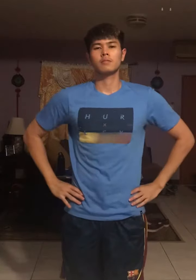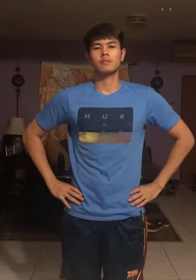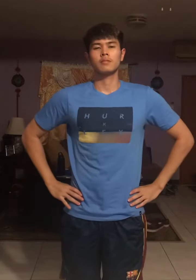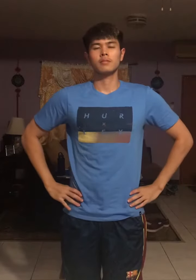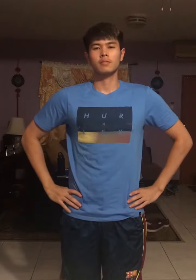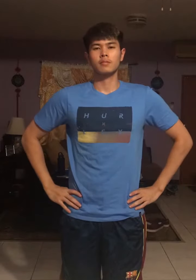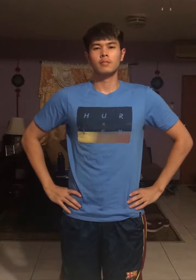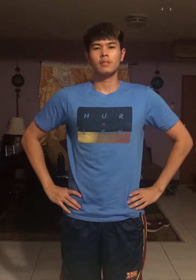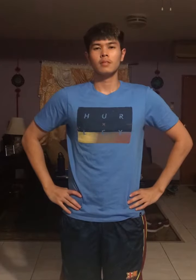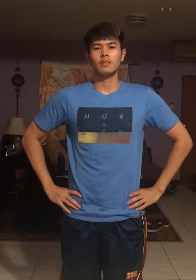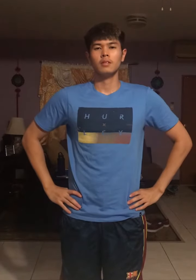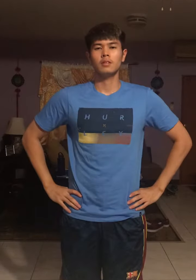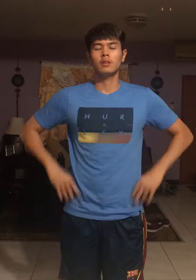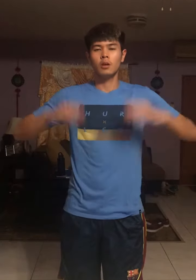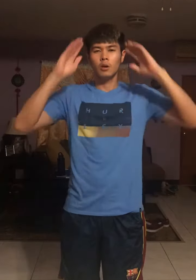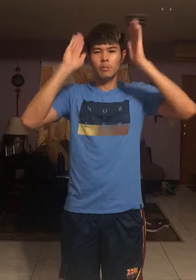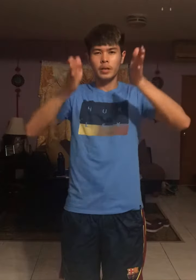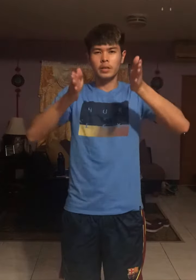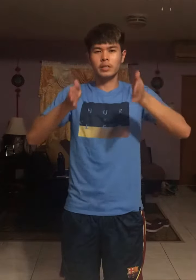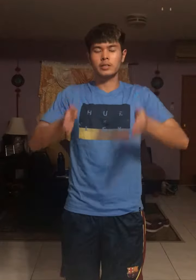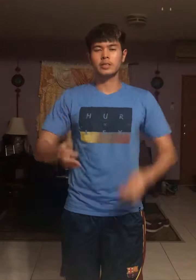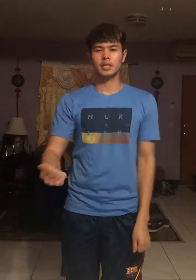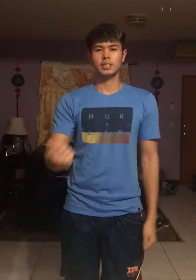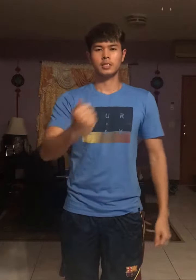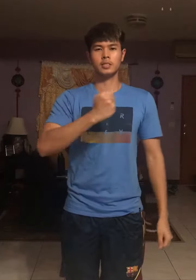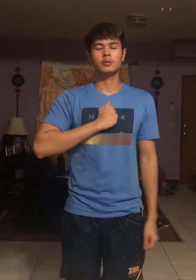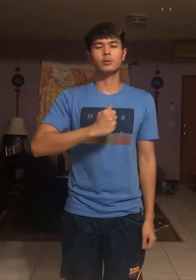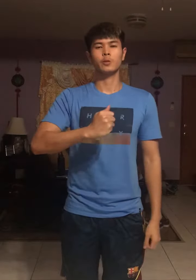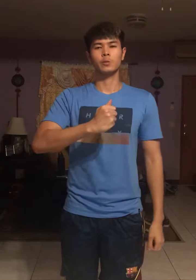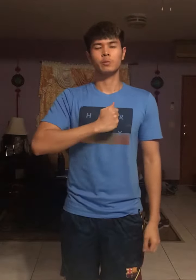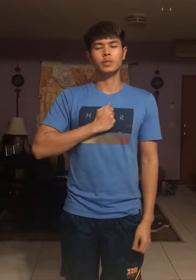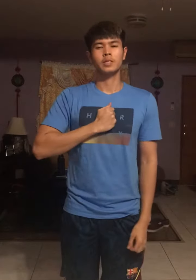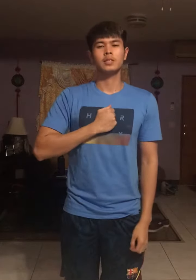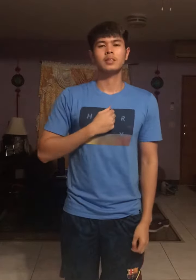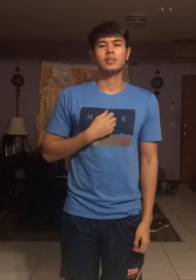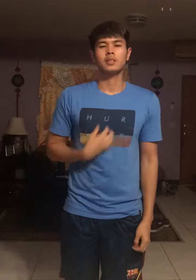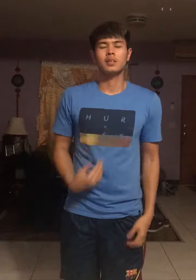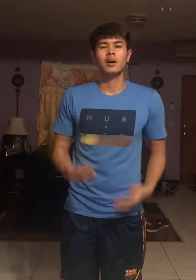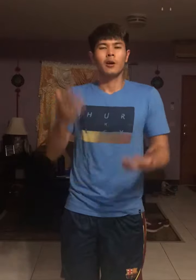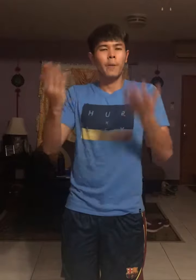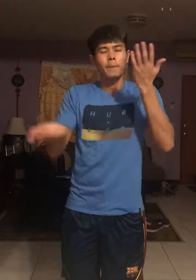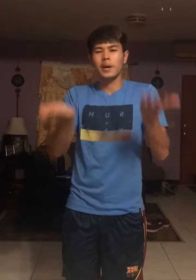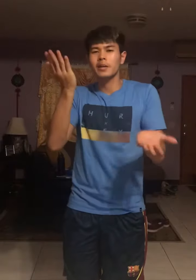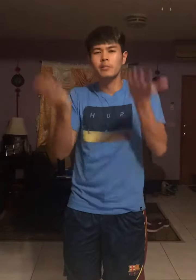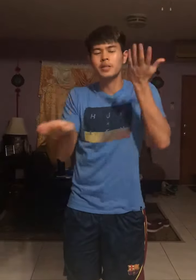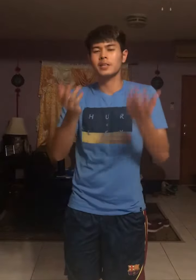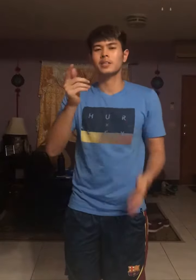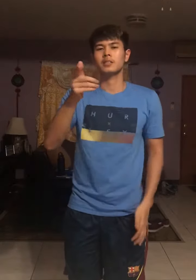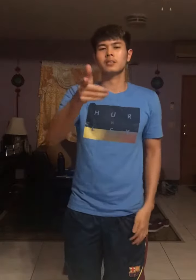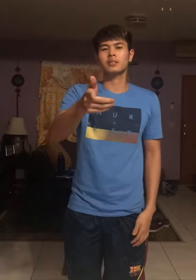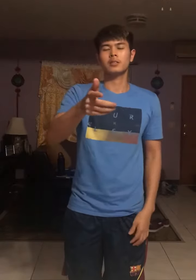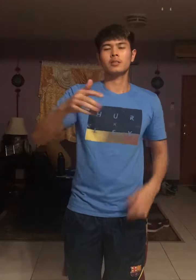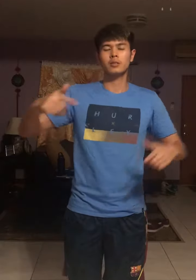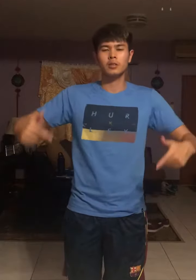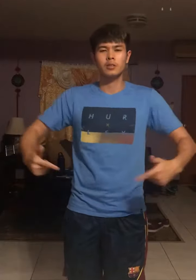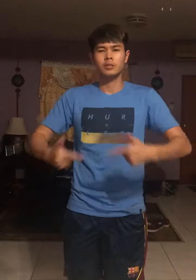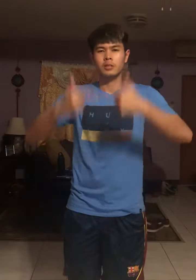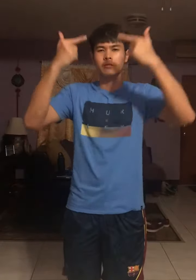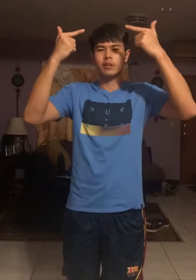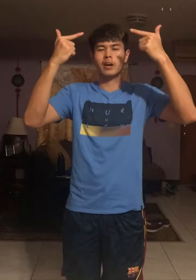Heed my every order And you might survive